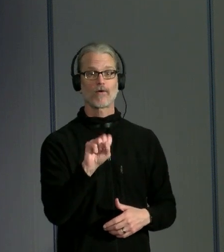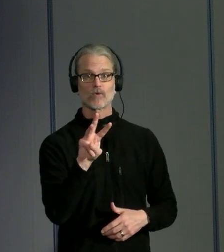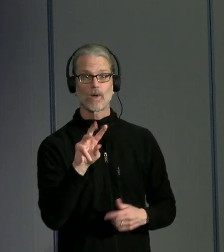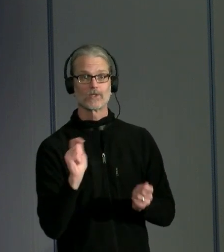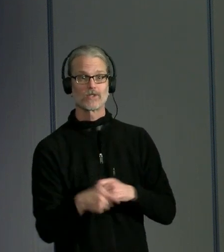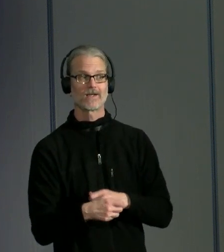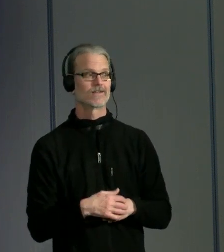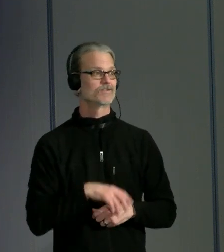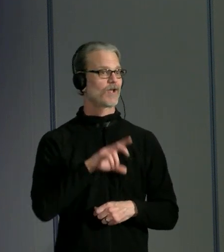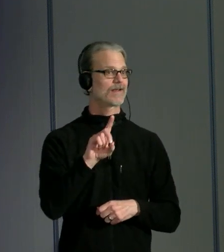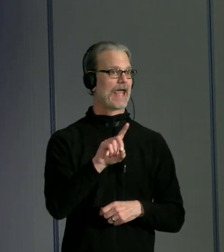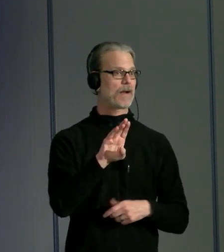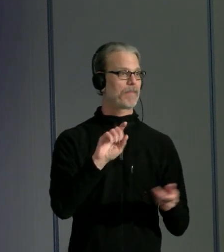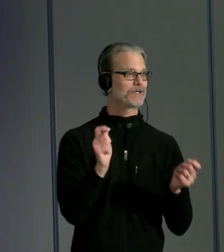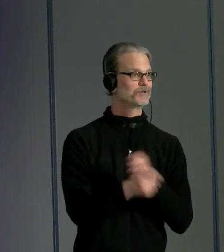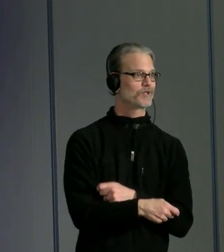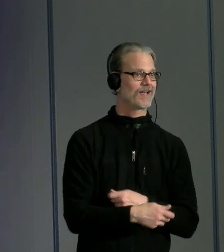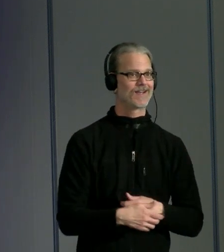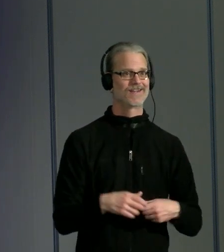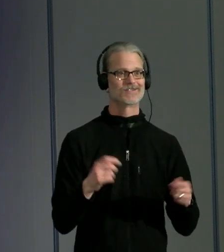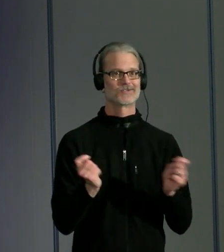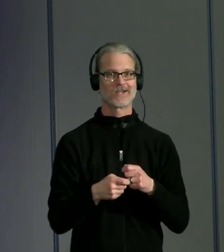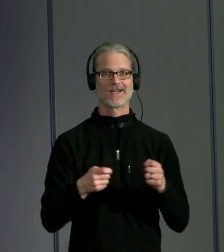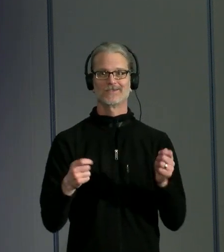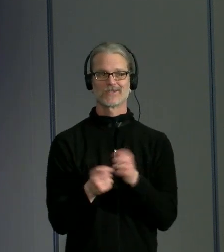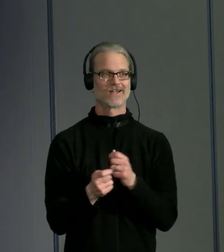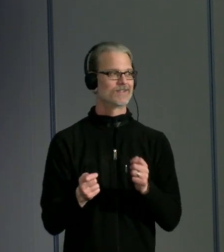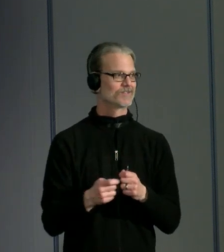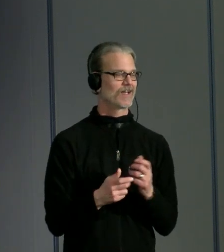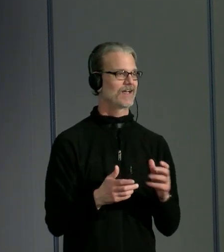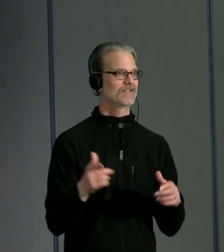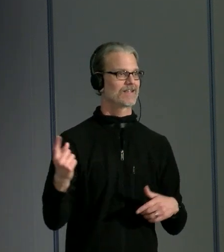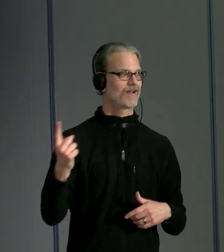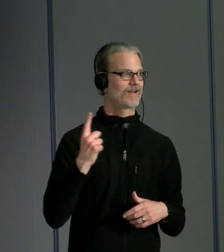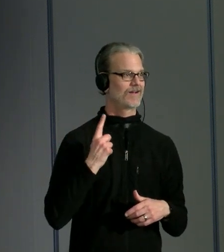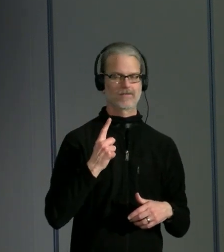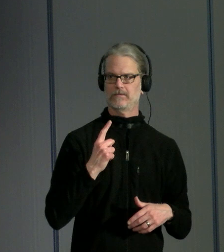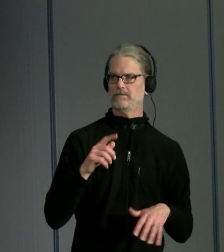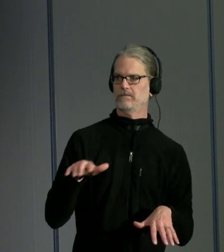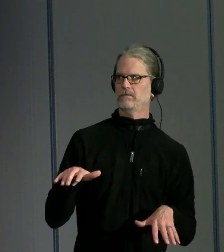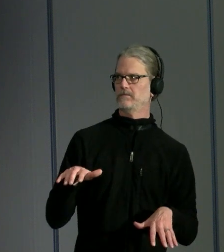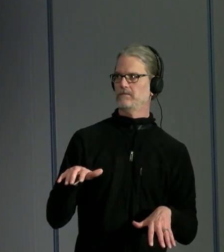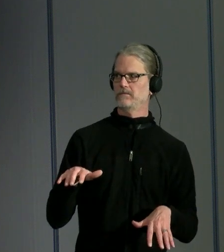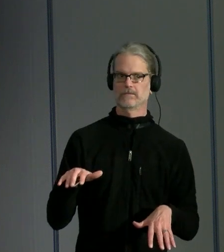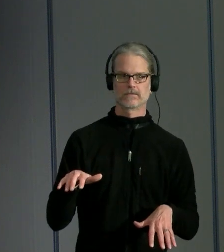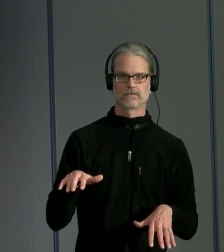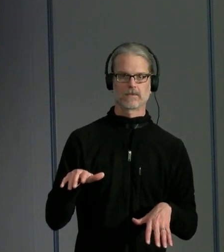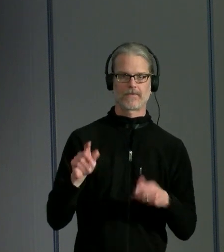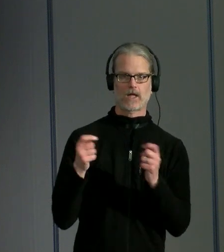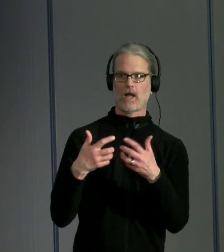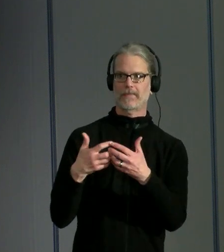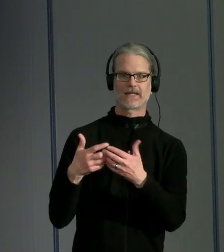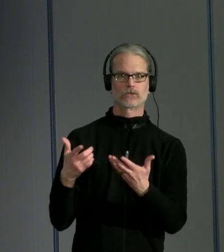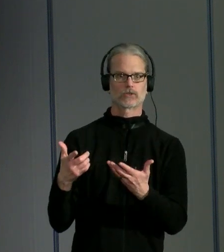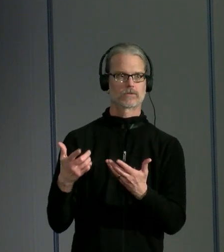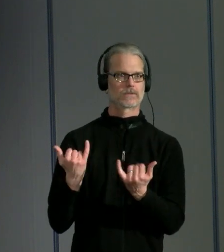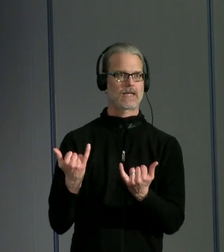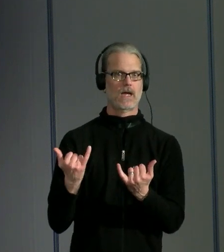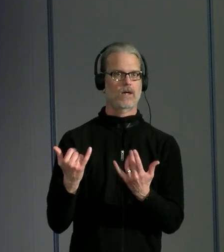and databases change and evolve and the way we do business changes and evolve. And then boom, that accommodation is